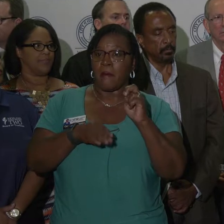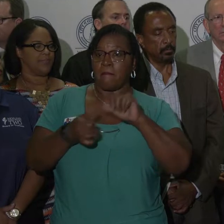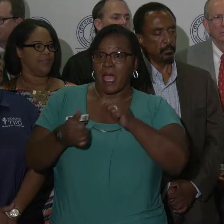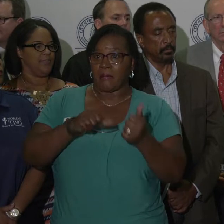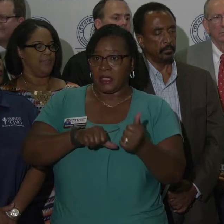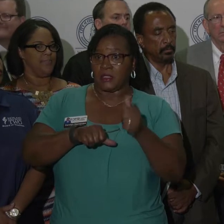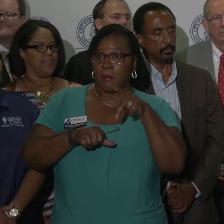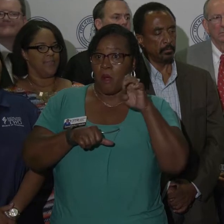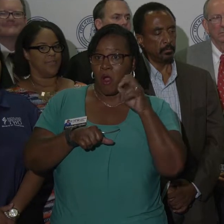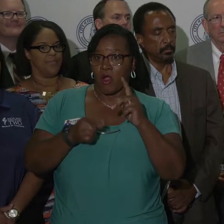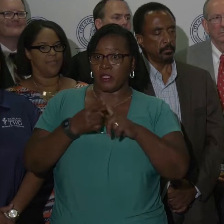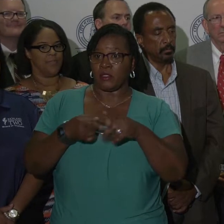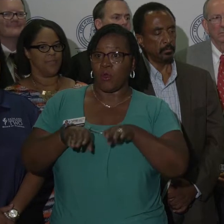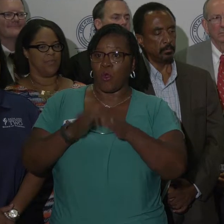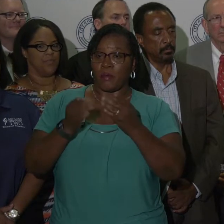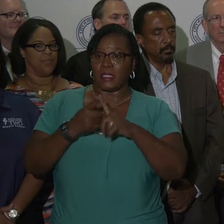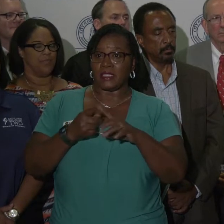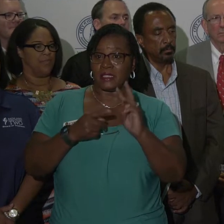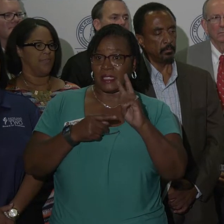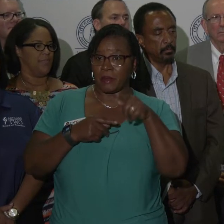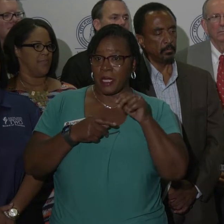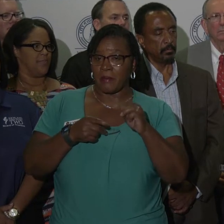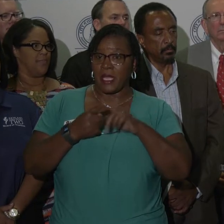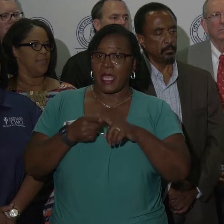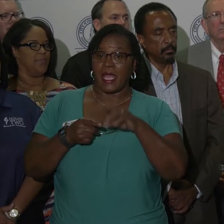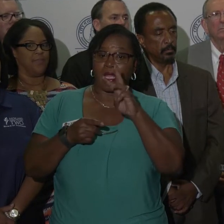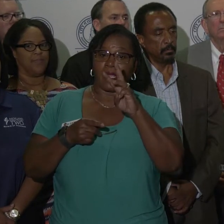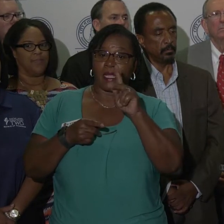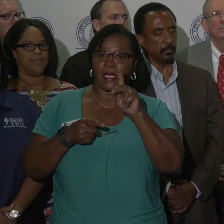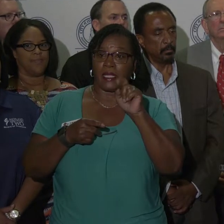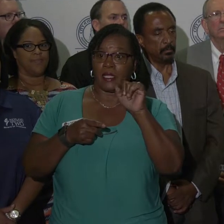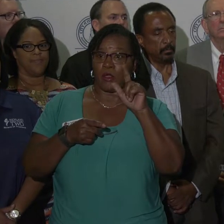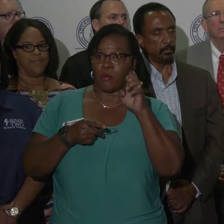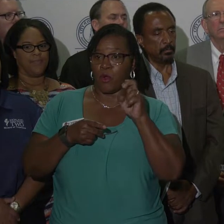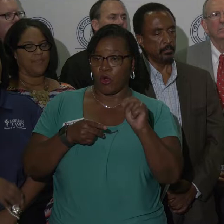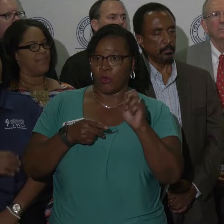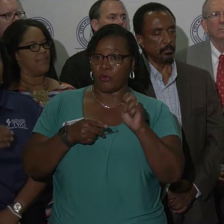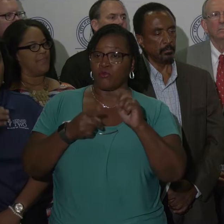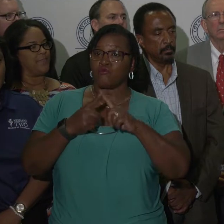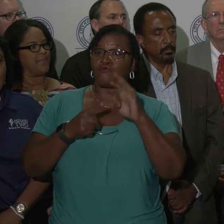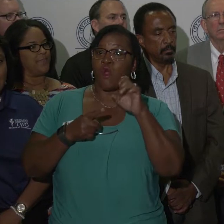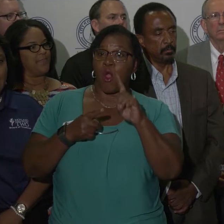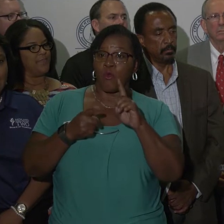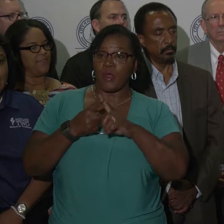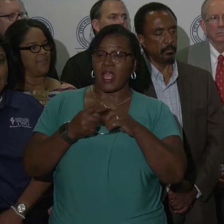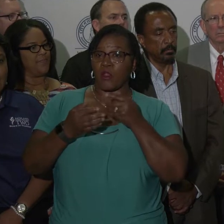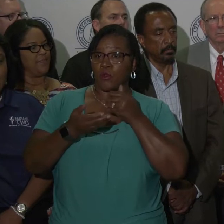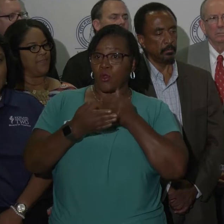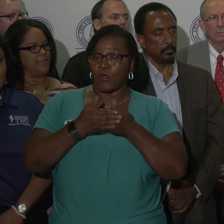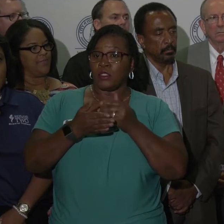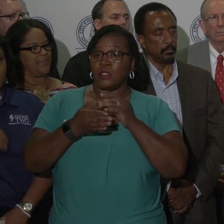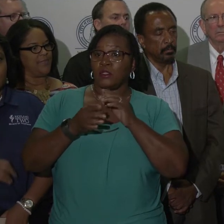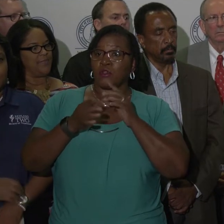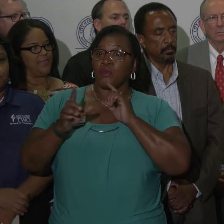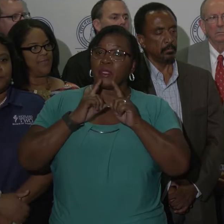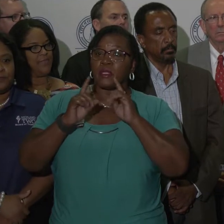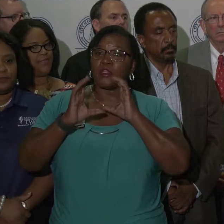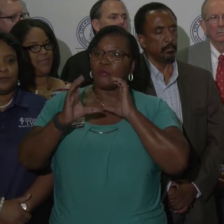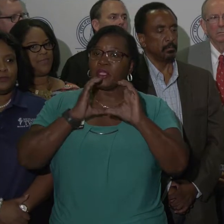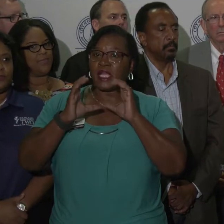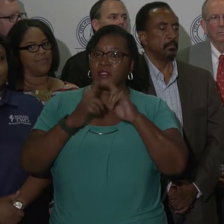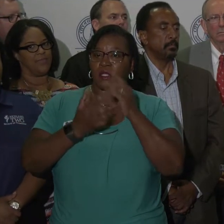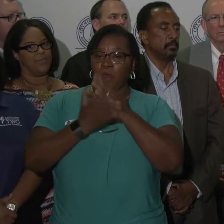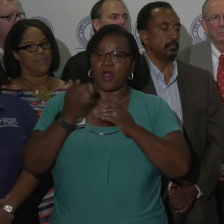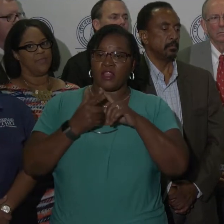8 p.m. at 4205 Kilburn Road. And we've had close communication, obviously, with Palmetto Health, now part of